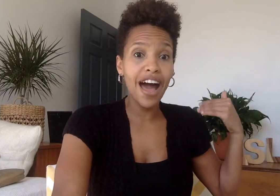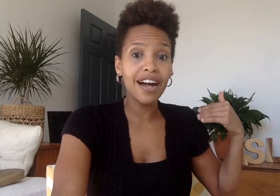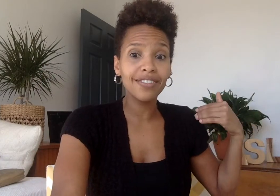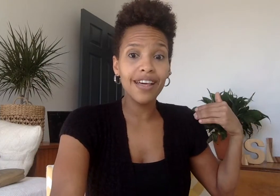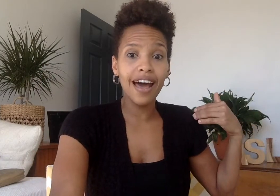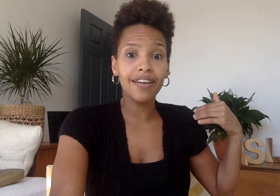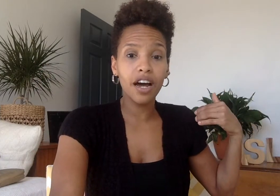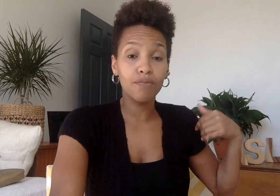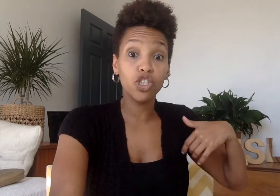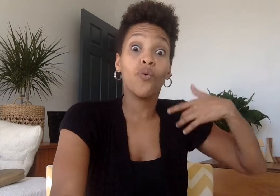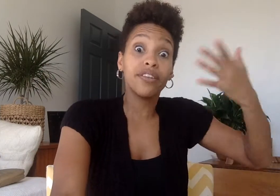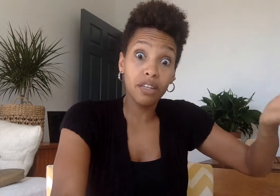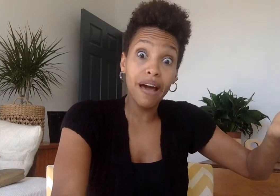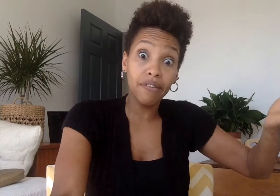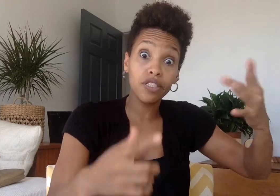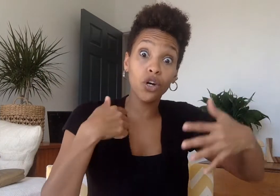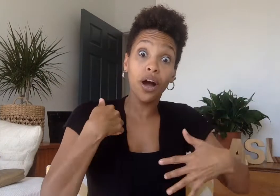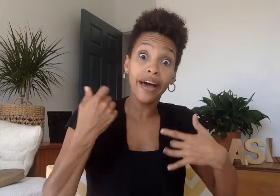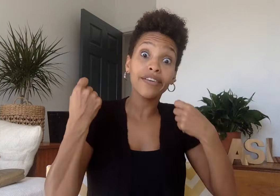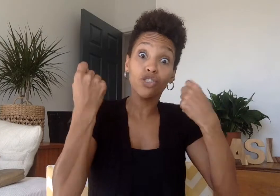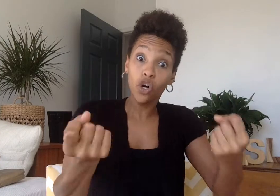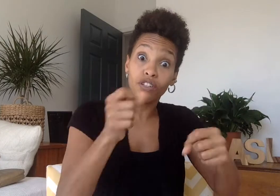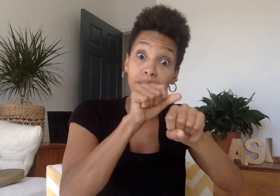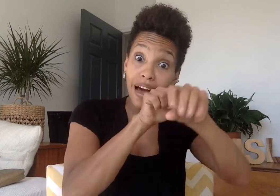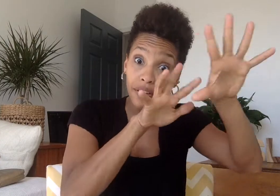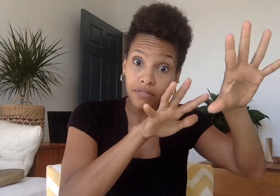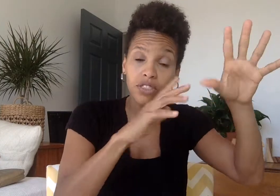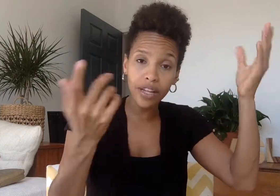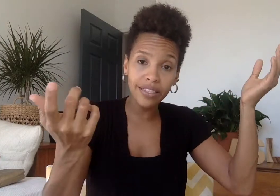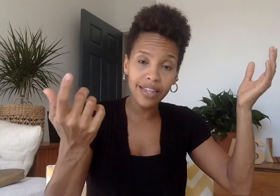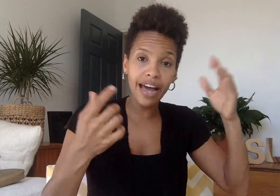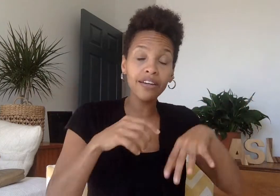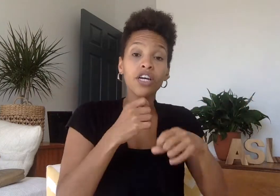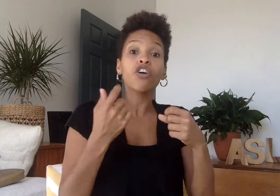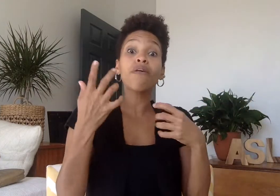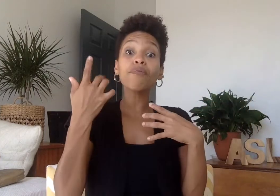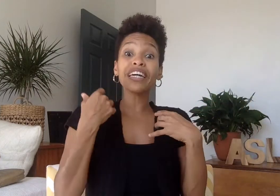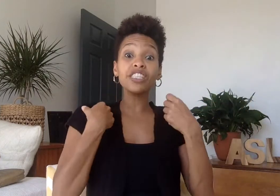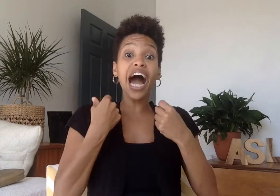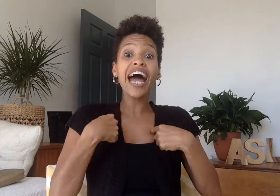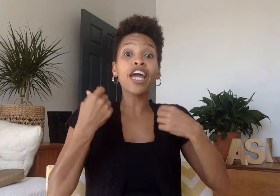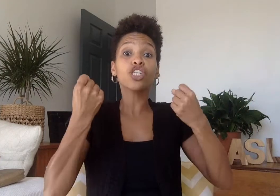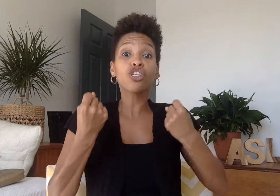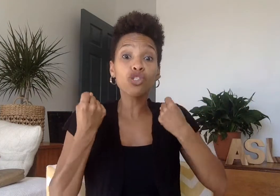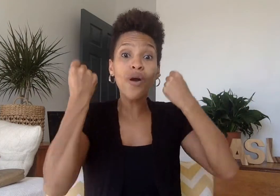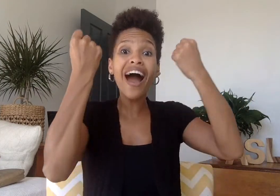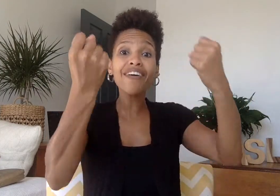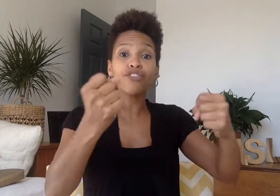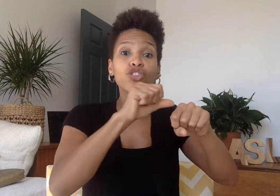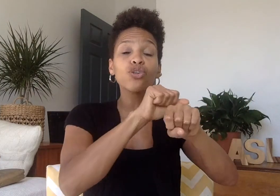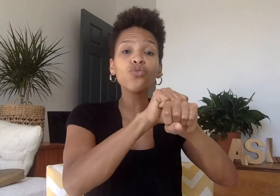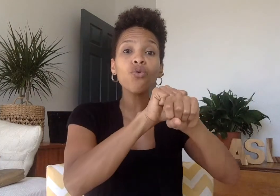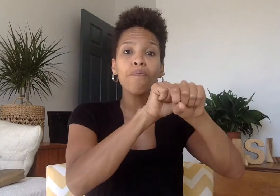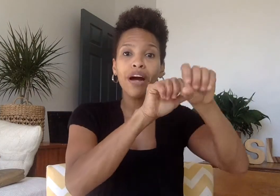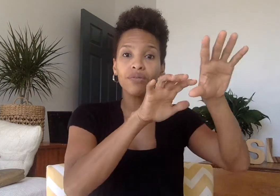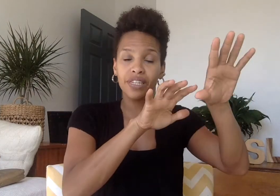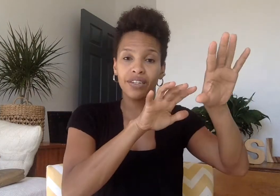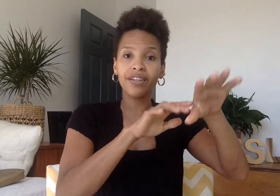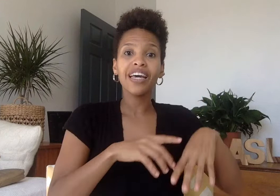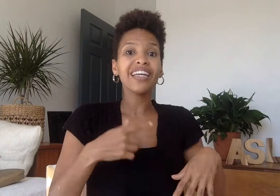fact that she went to the mountain. So I drove to the mountain. So that's that. Remember, it's I drive to mountain,